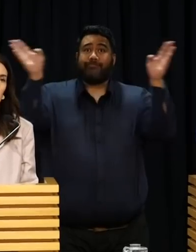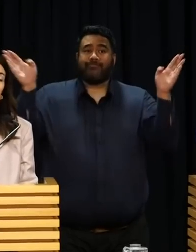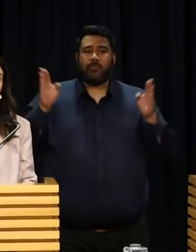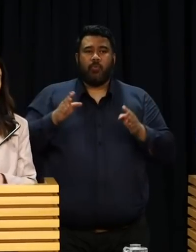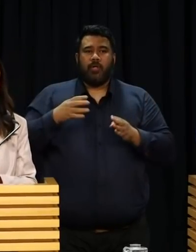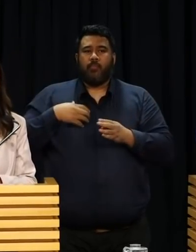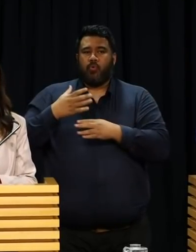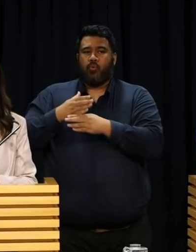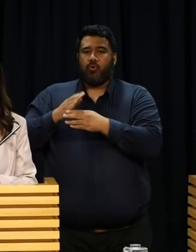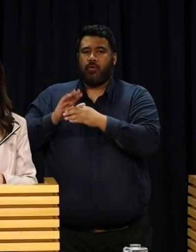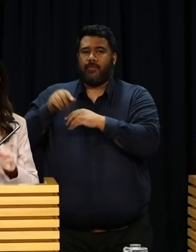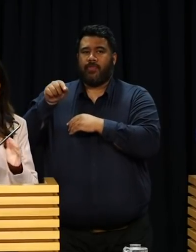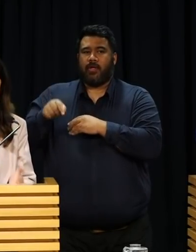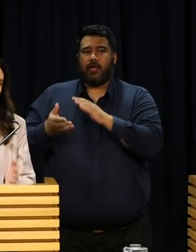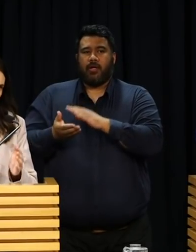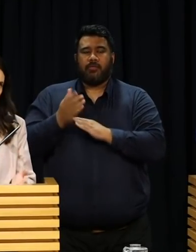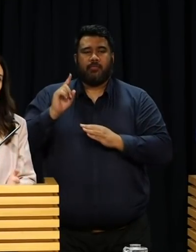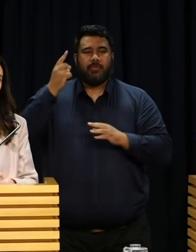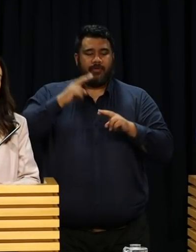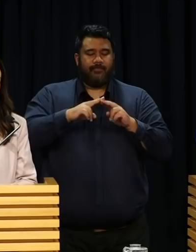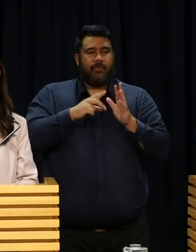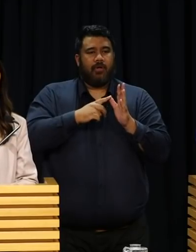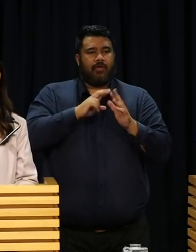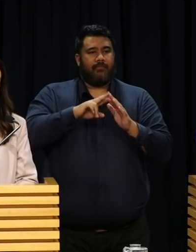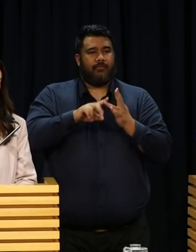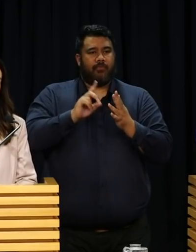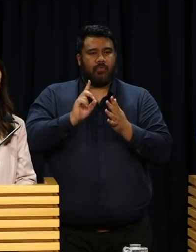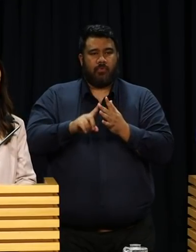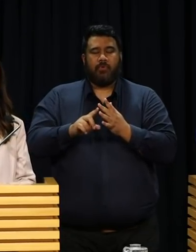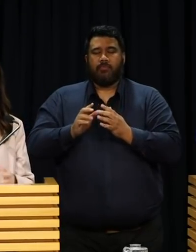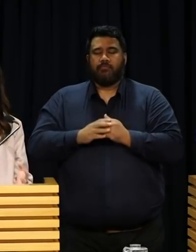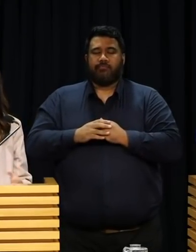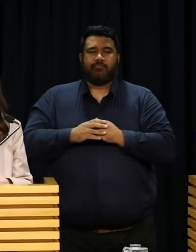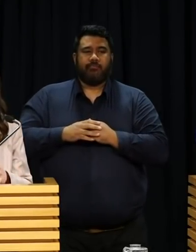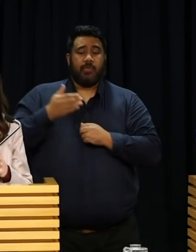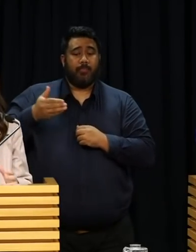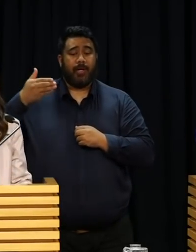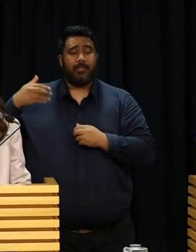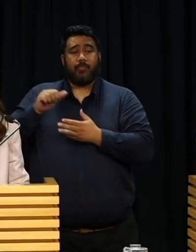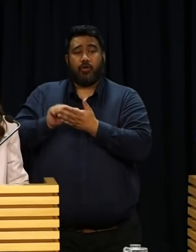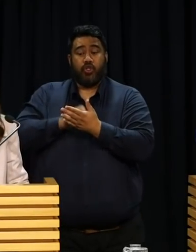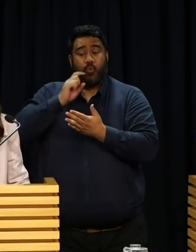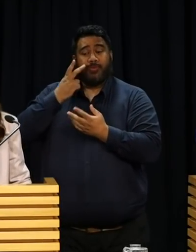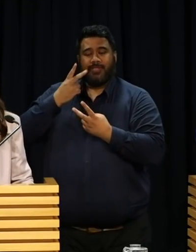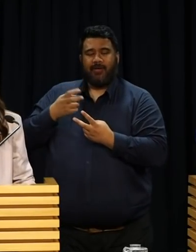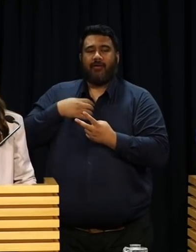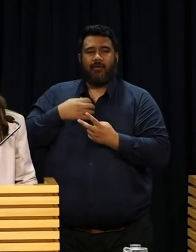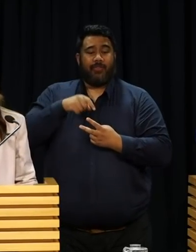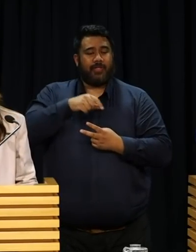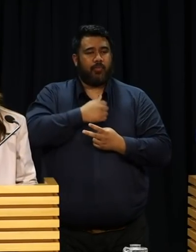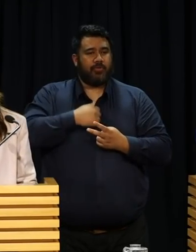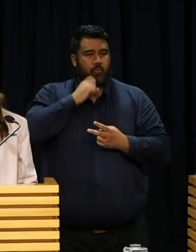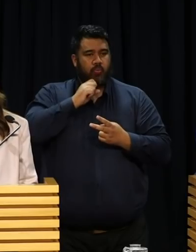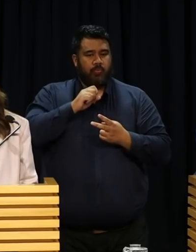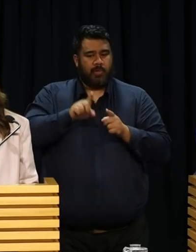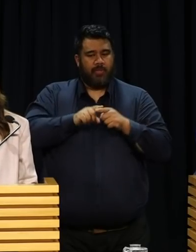piece of work that Minister Farfoy is working on. I'd bring you back to just taking a look at some of those past apologies to get a sense of the kinds of things we've been discussing. Would